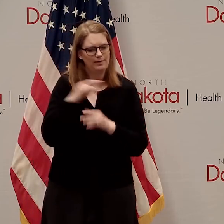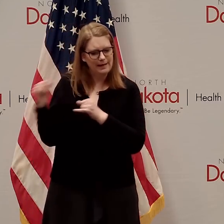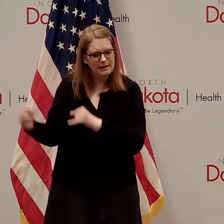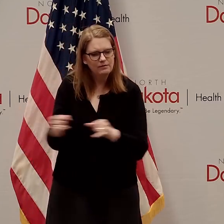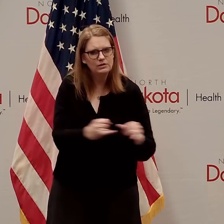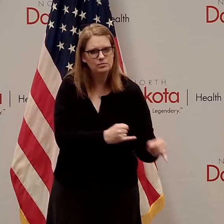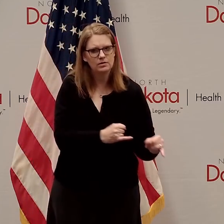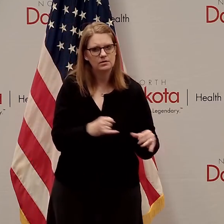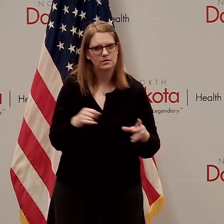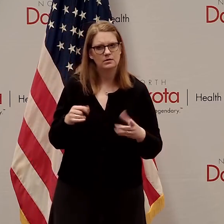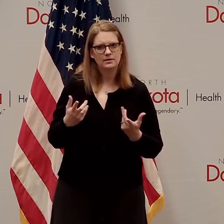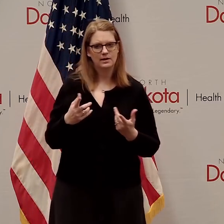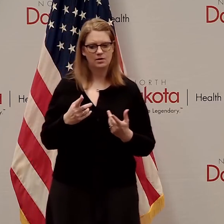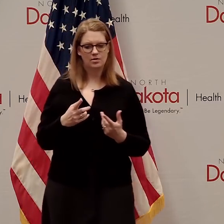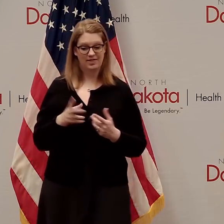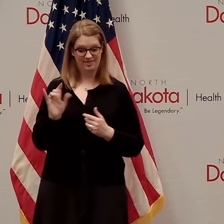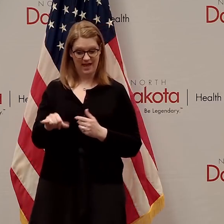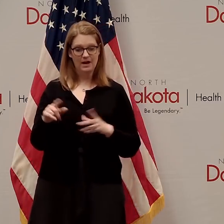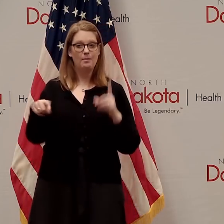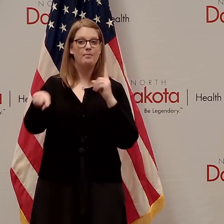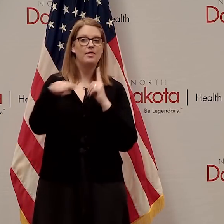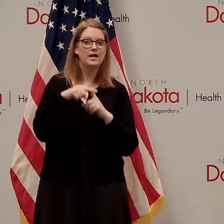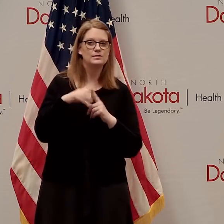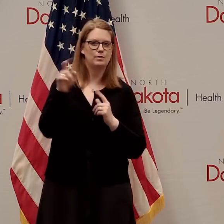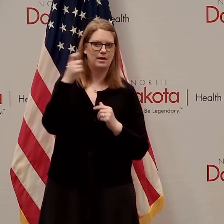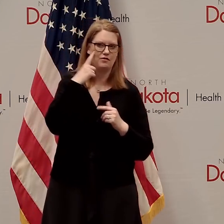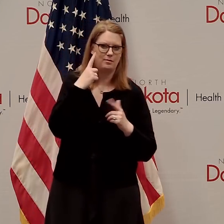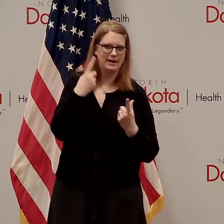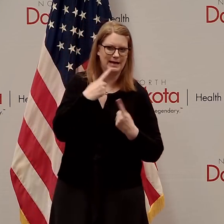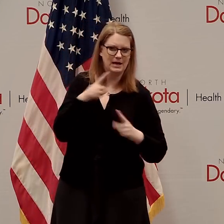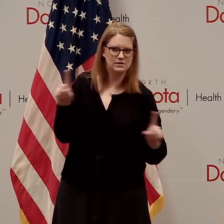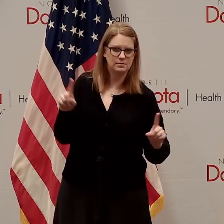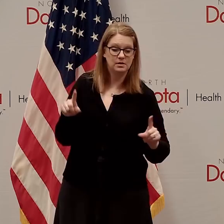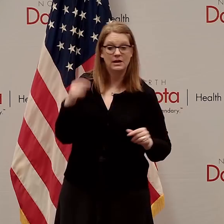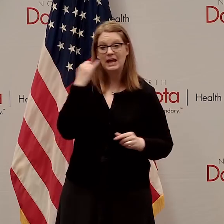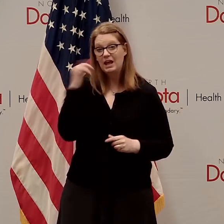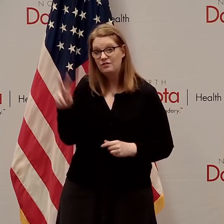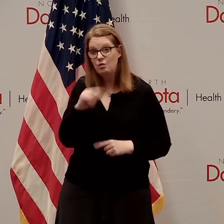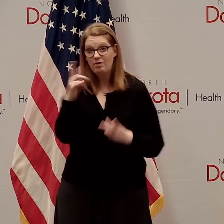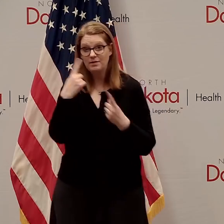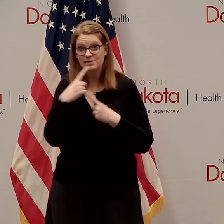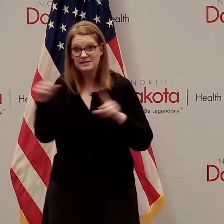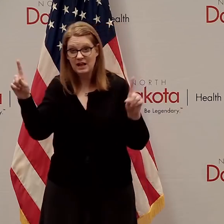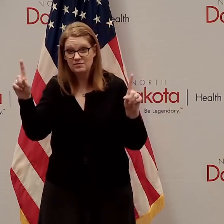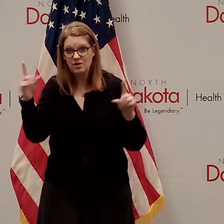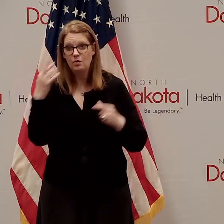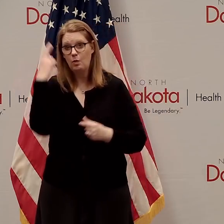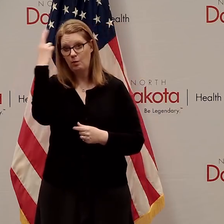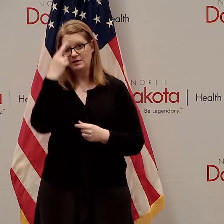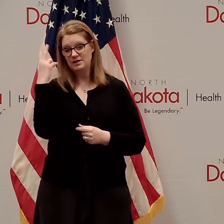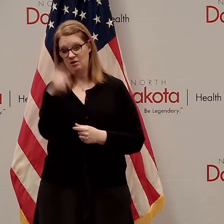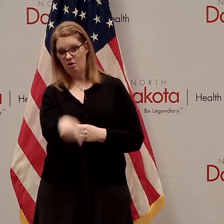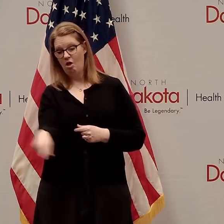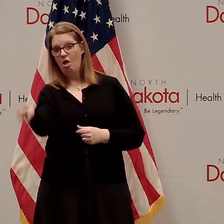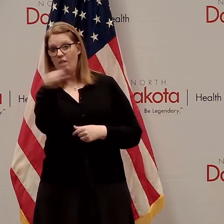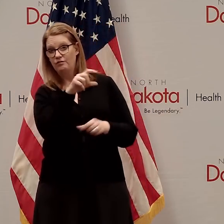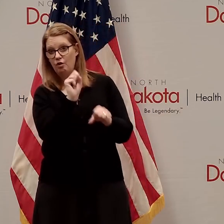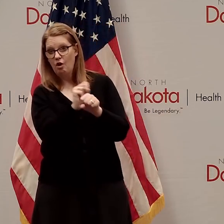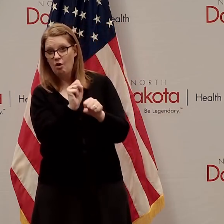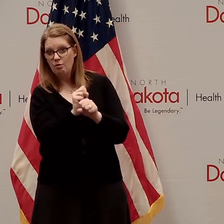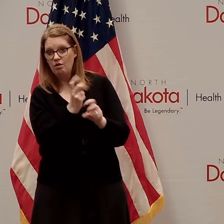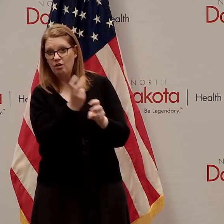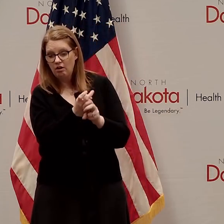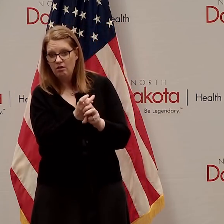do with what government says. So we say if North Dakota's been successful, it's because of all of you, so thank you.